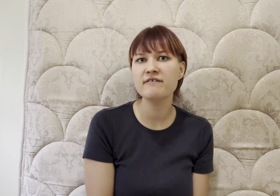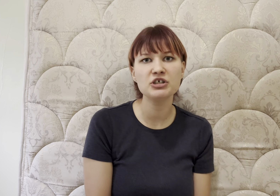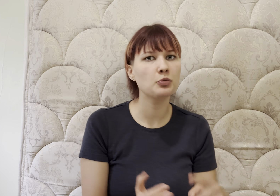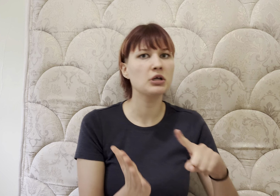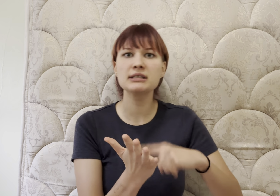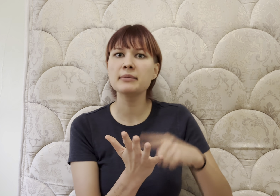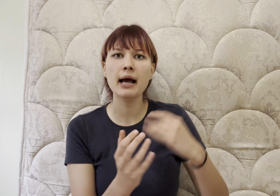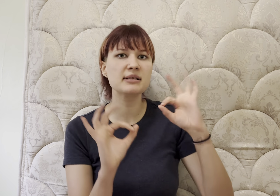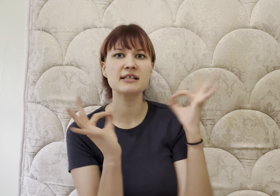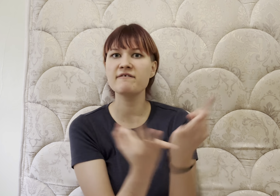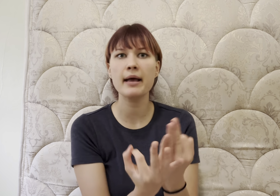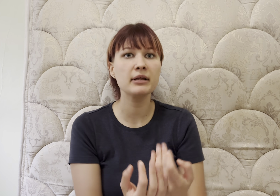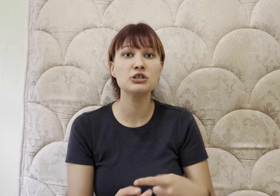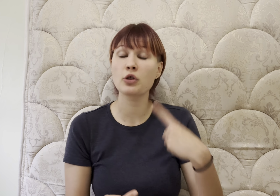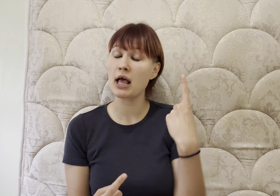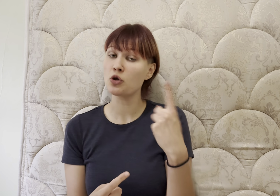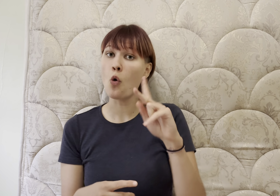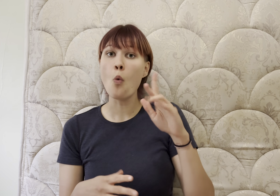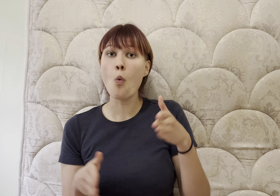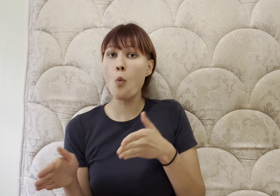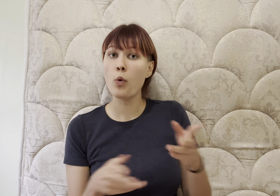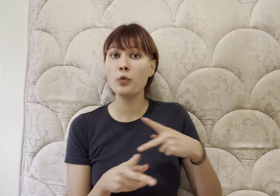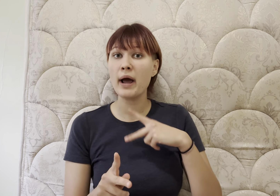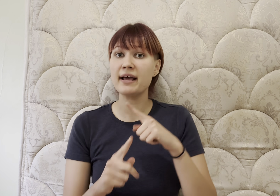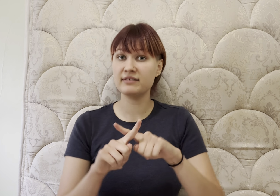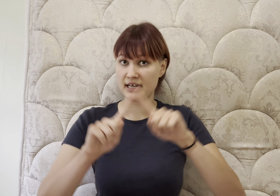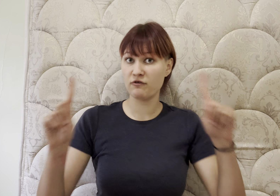differentiating therapies. The other way is a theoretical approach.